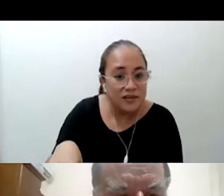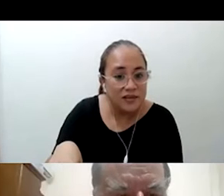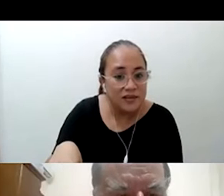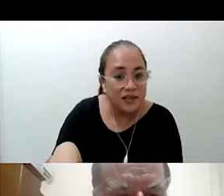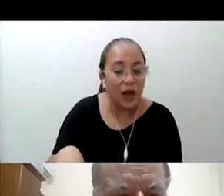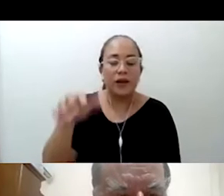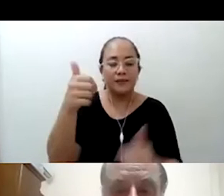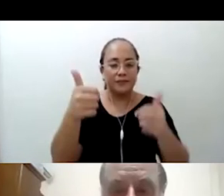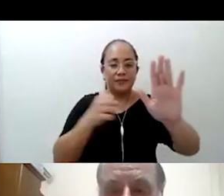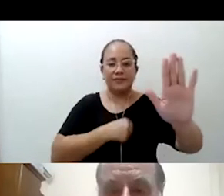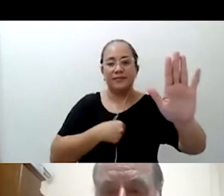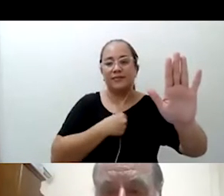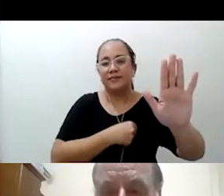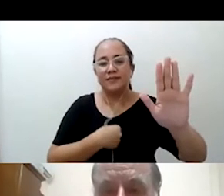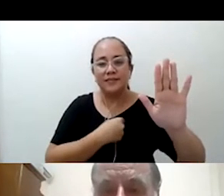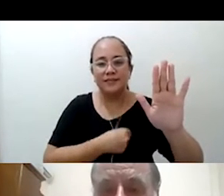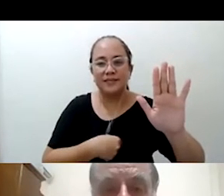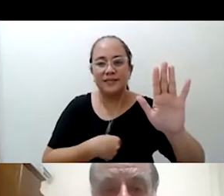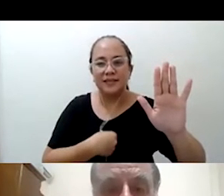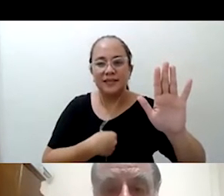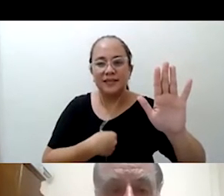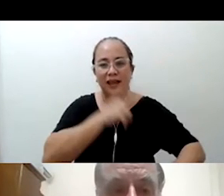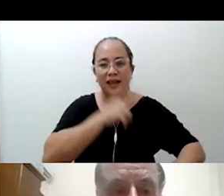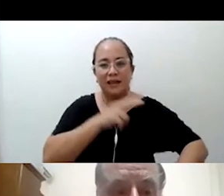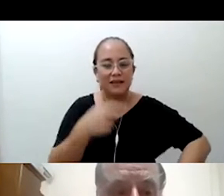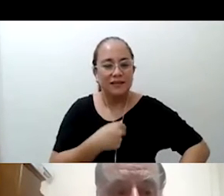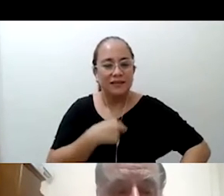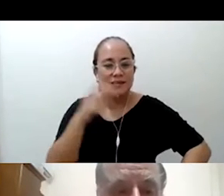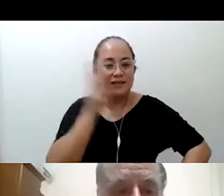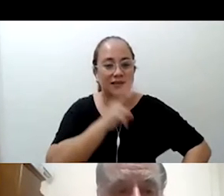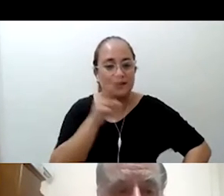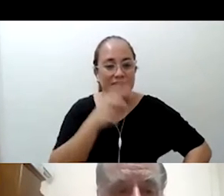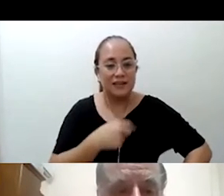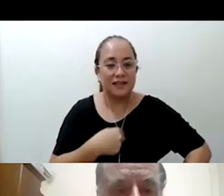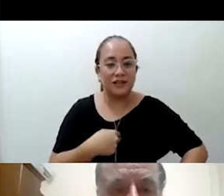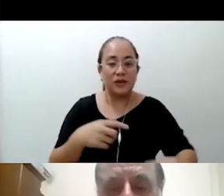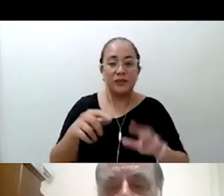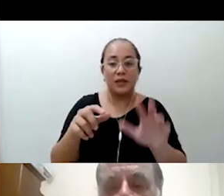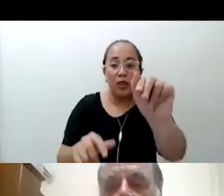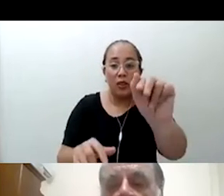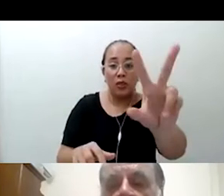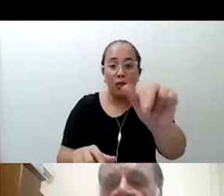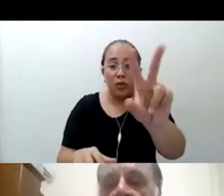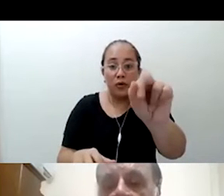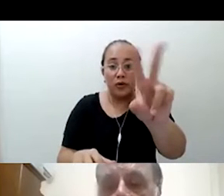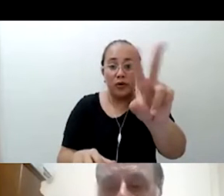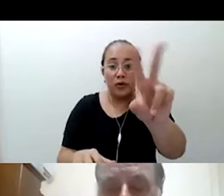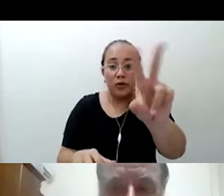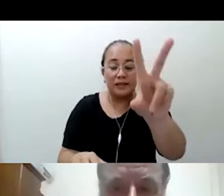Okay, sorry. I made a mistake. Okay, so question 13 is which sign goes